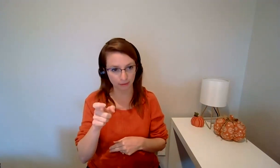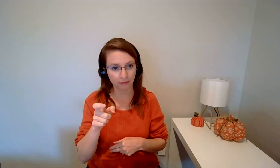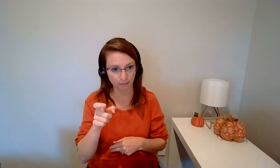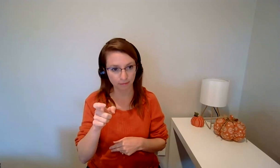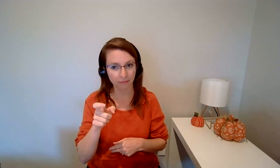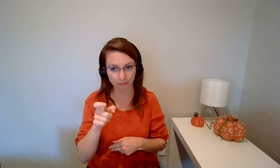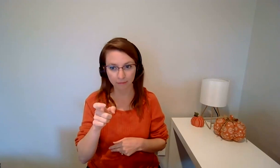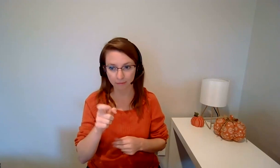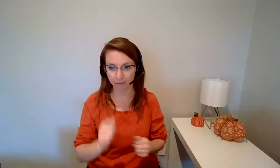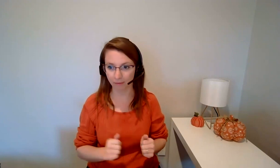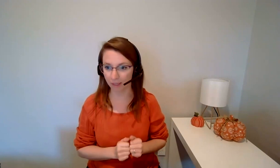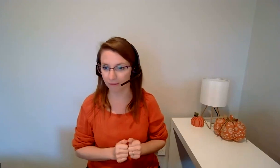Alex. Okay.